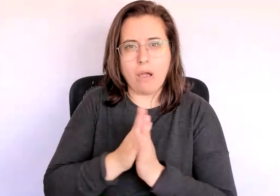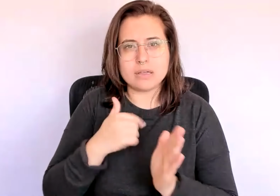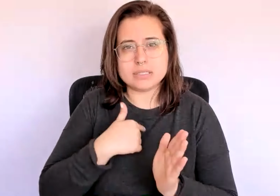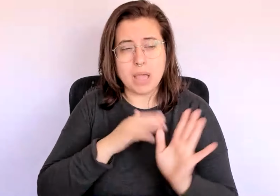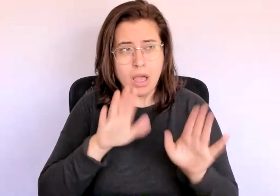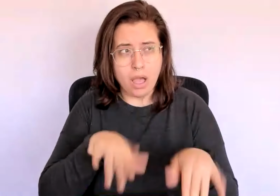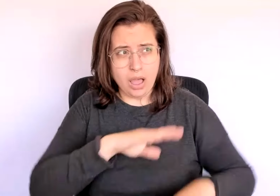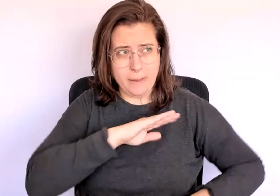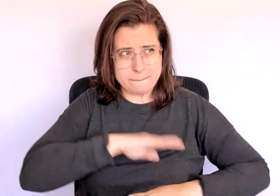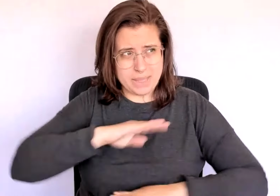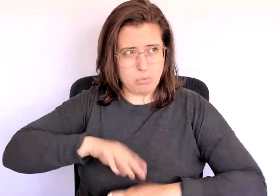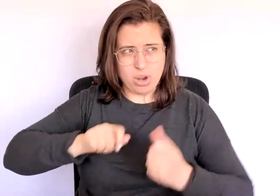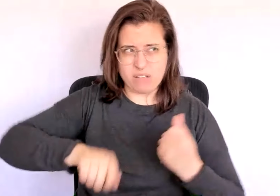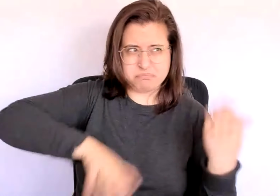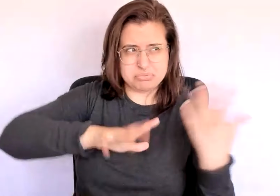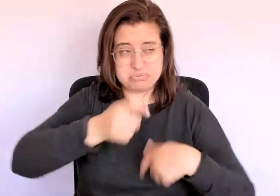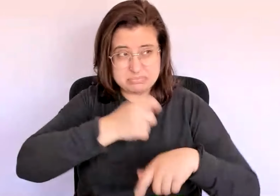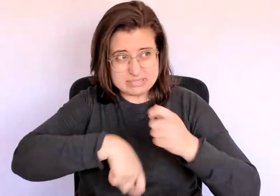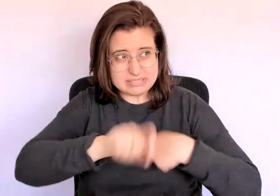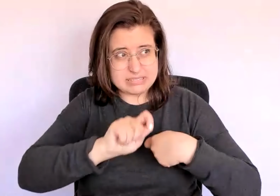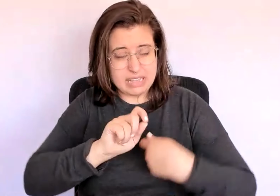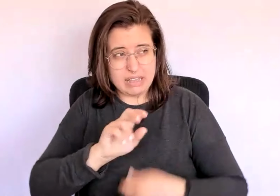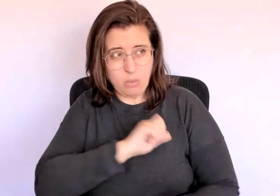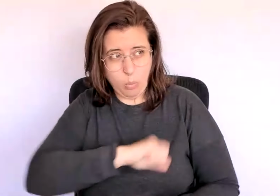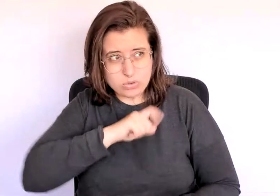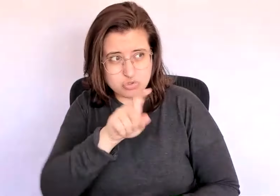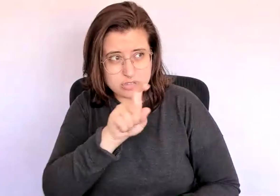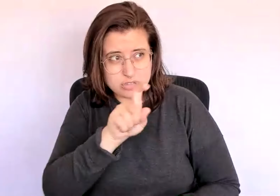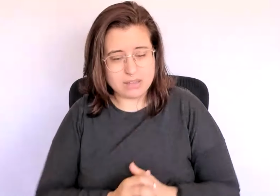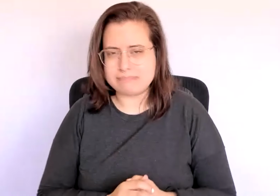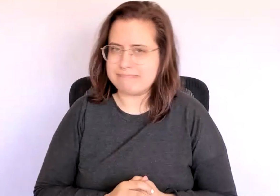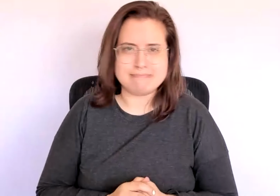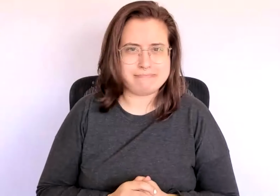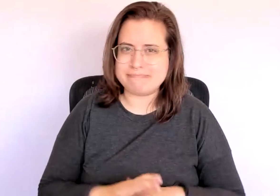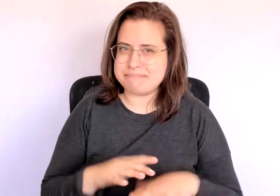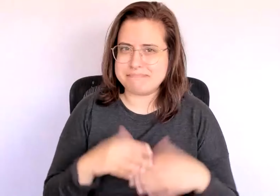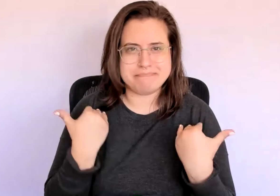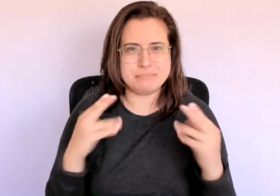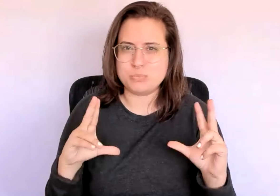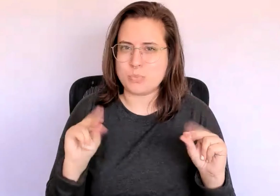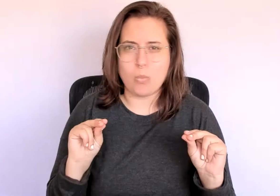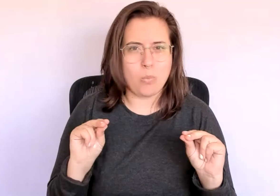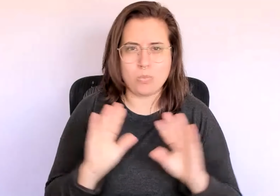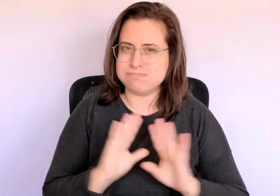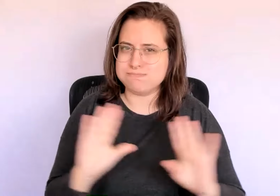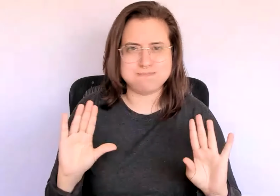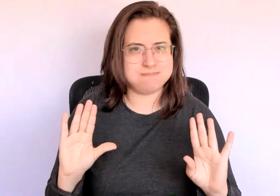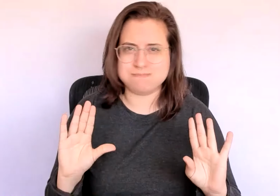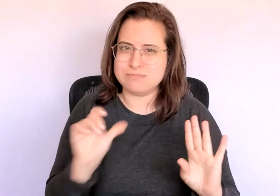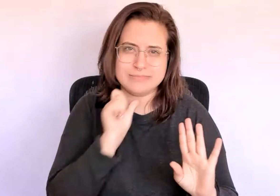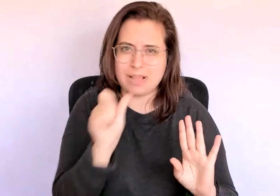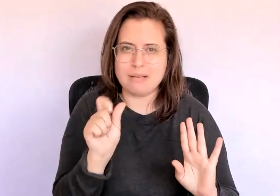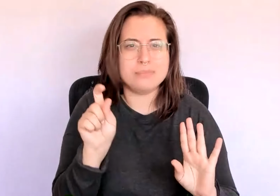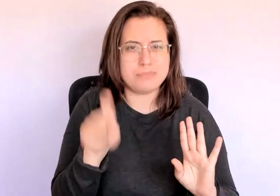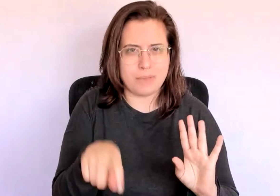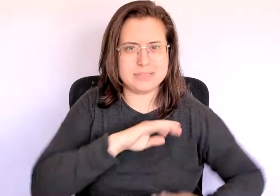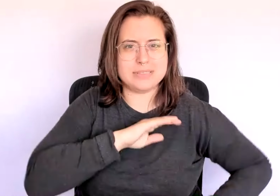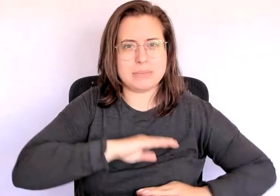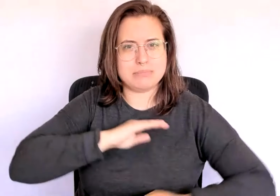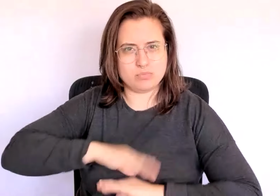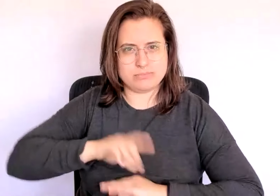mammogram. The answer is no, absolutely not. There